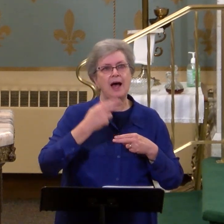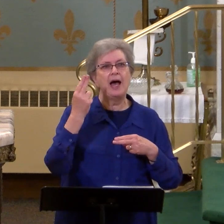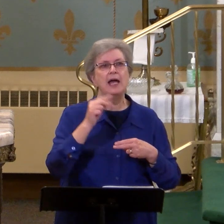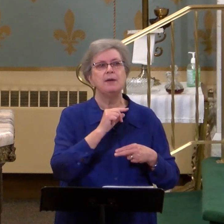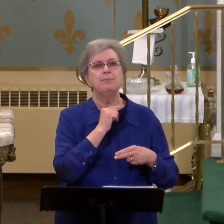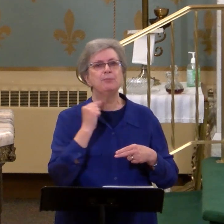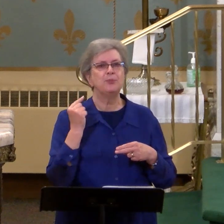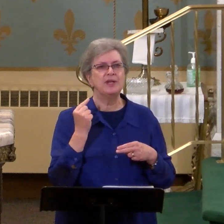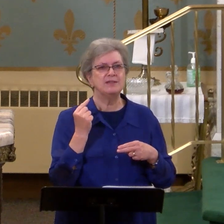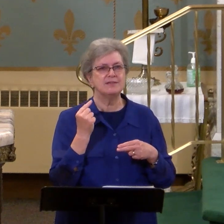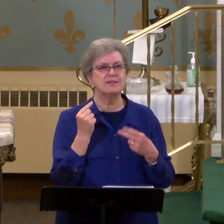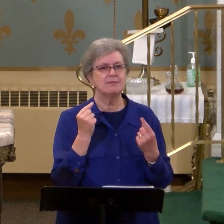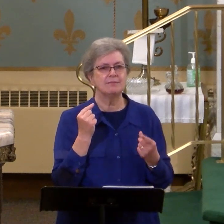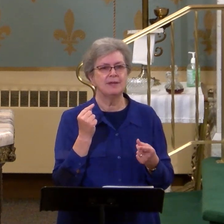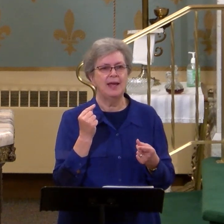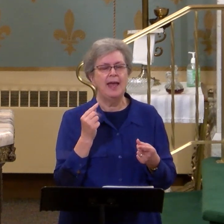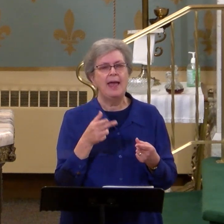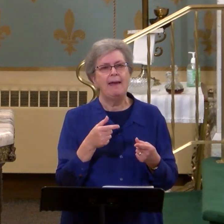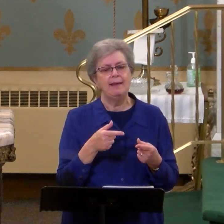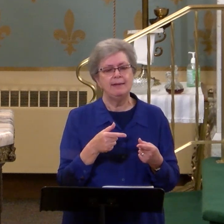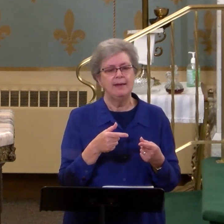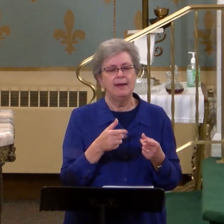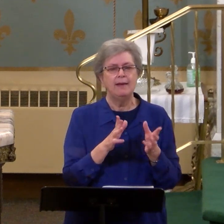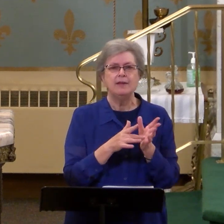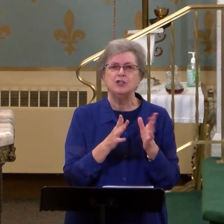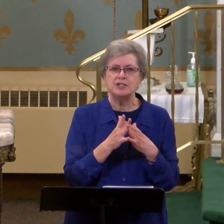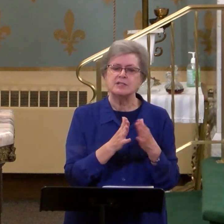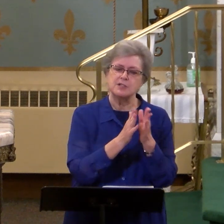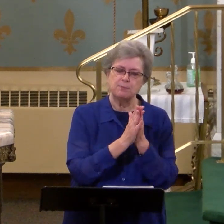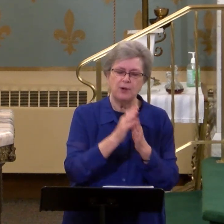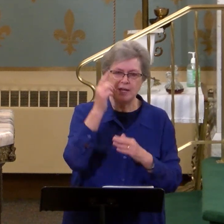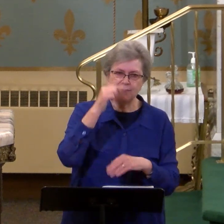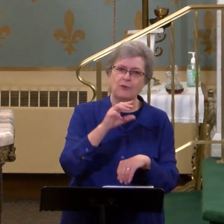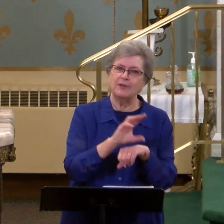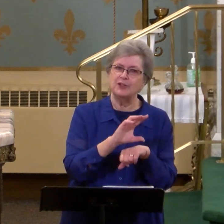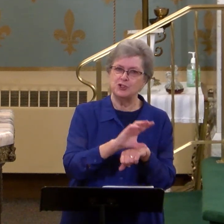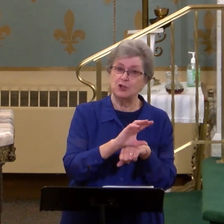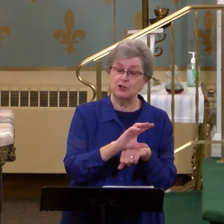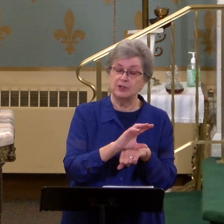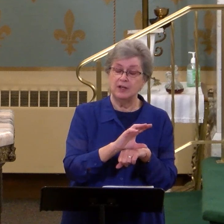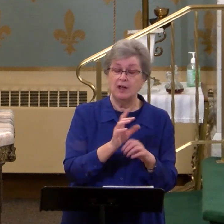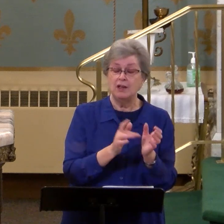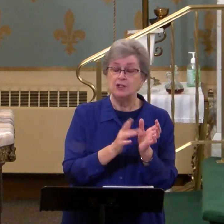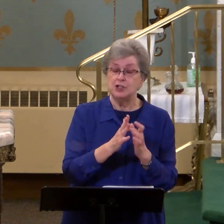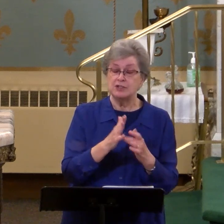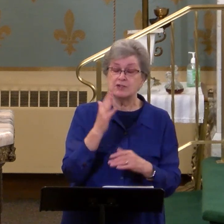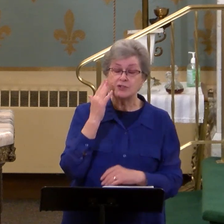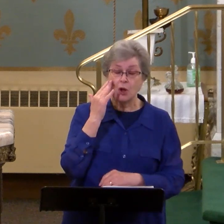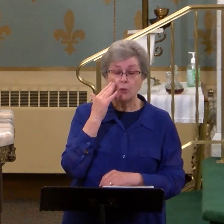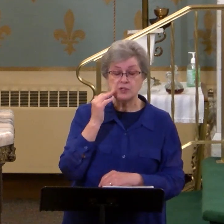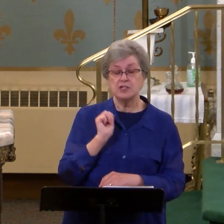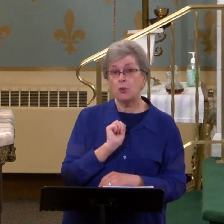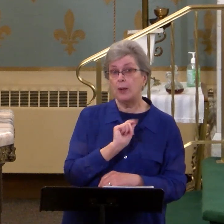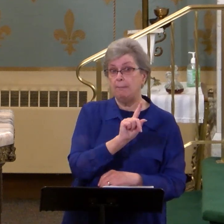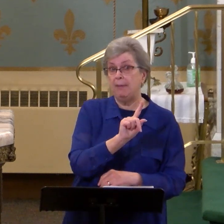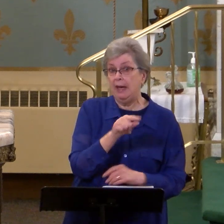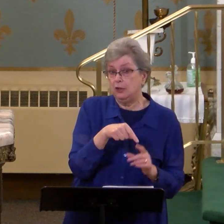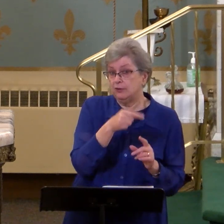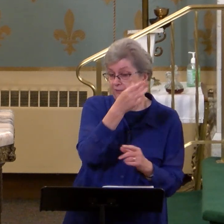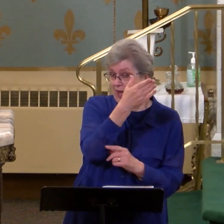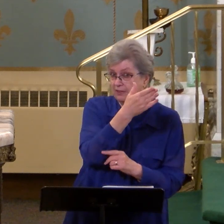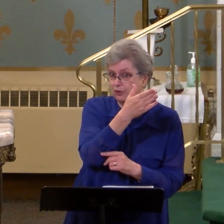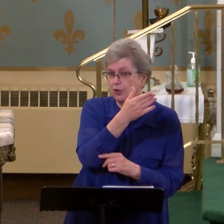and interceding for the church because he knows that he is going to return to the Father. And so